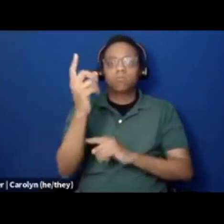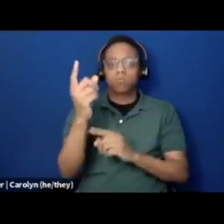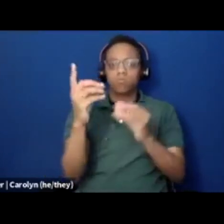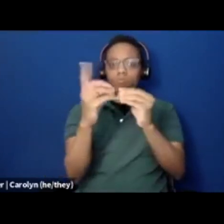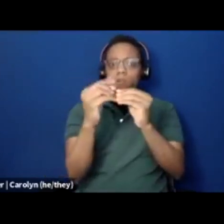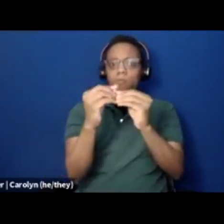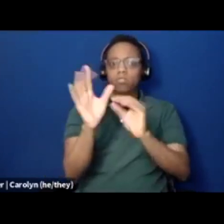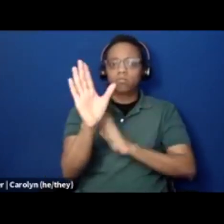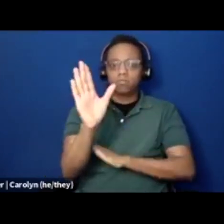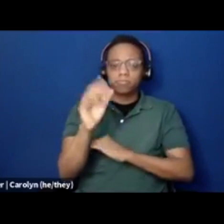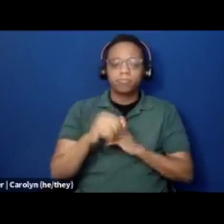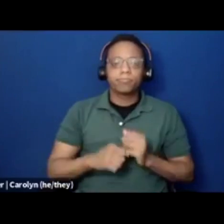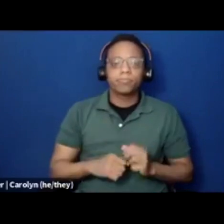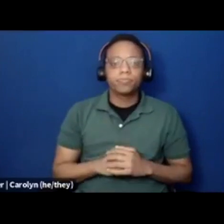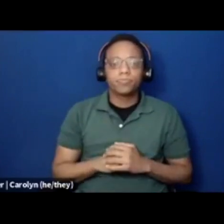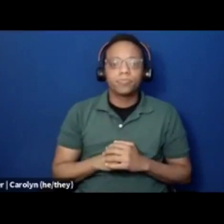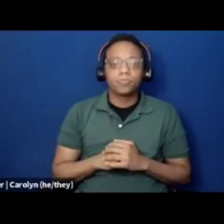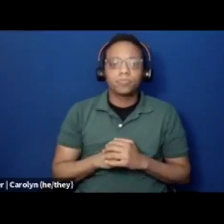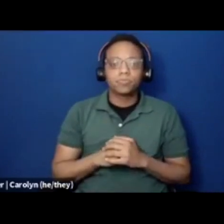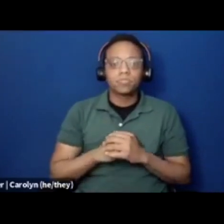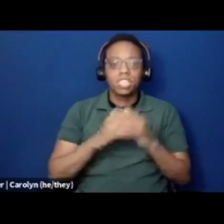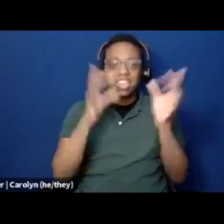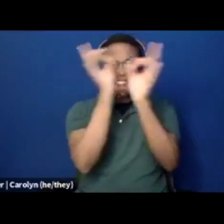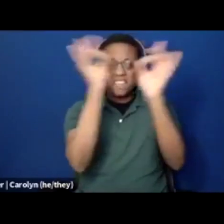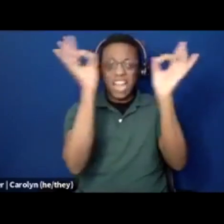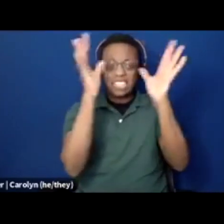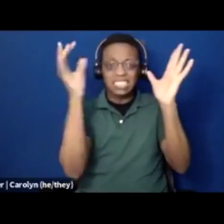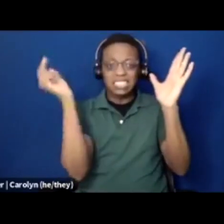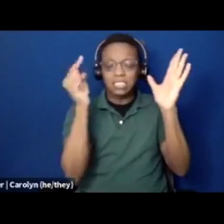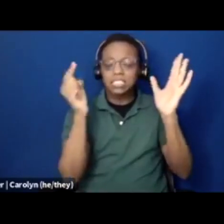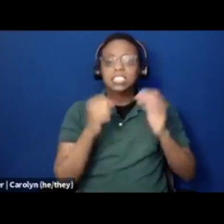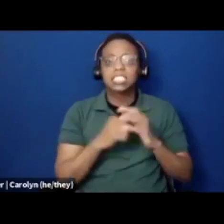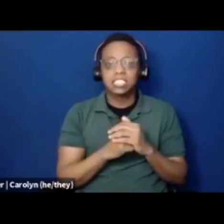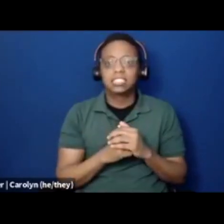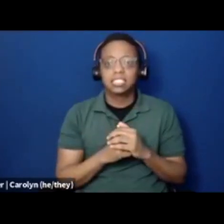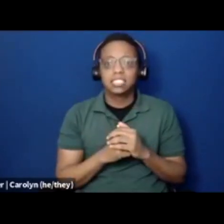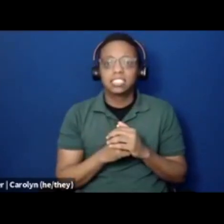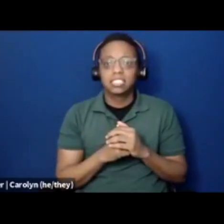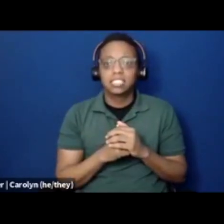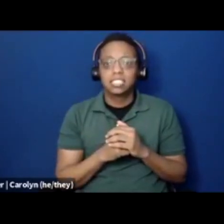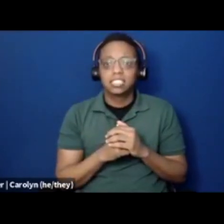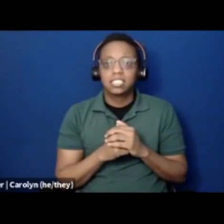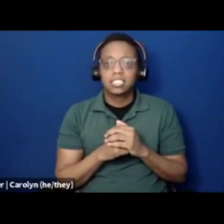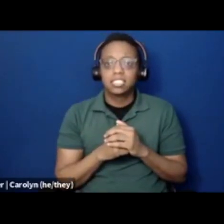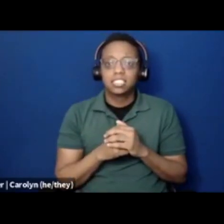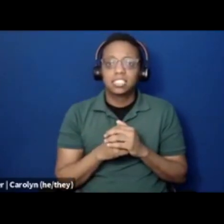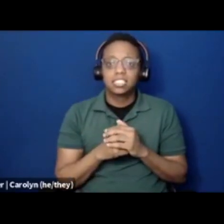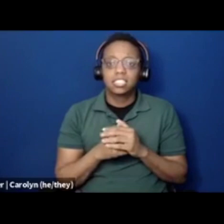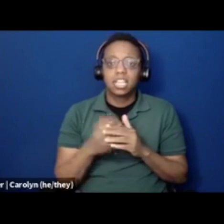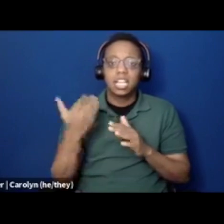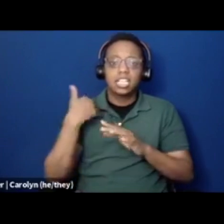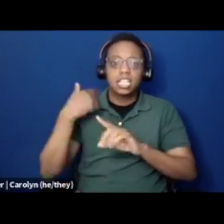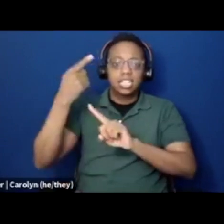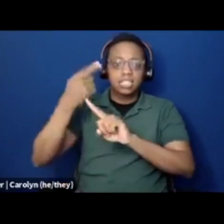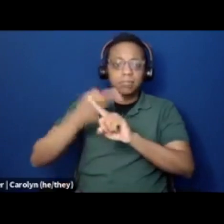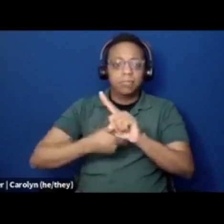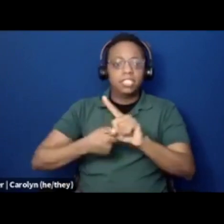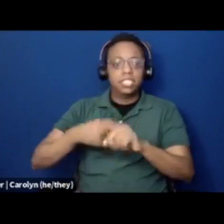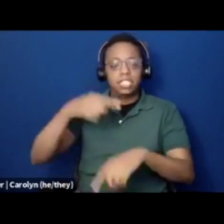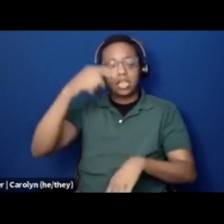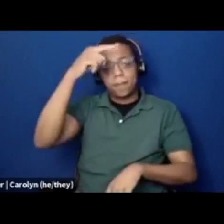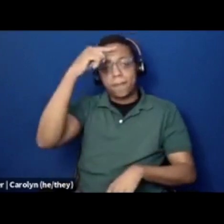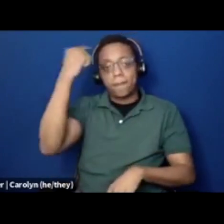about the violence piece as well. Just last month, we lost a Black trans woman in